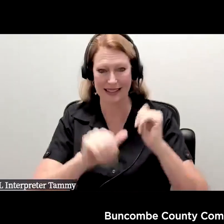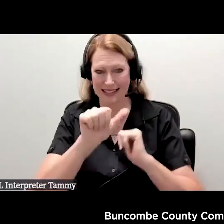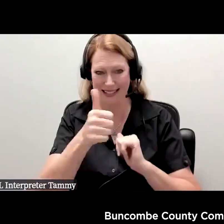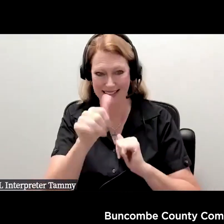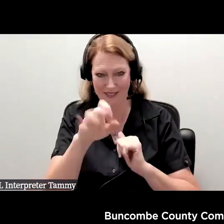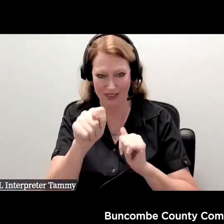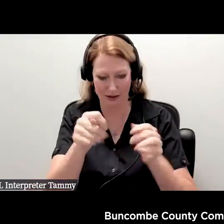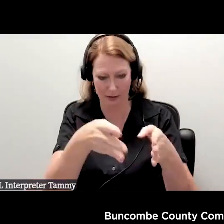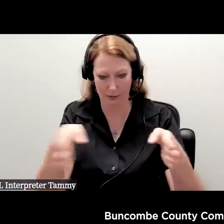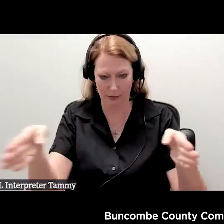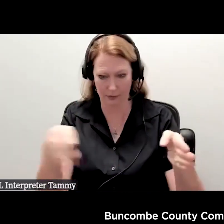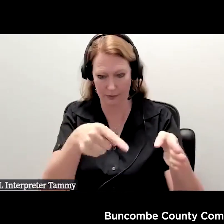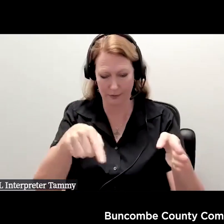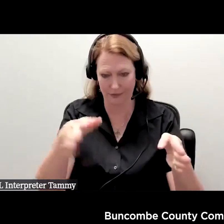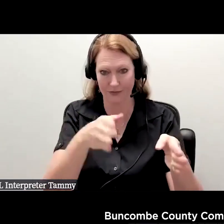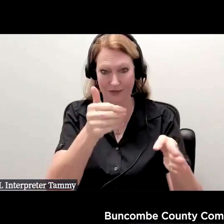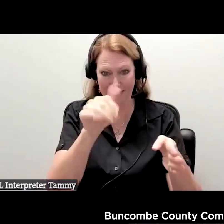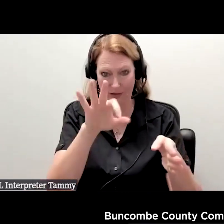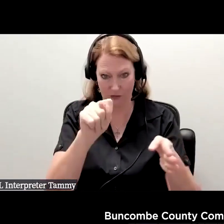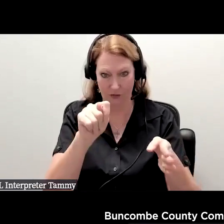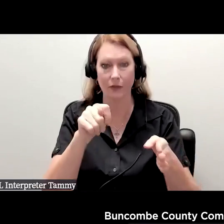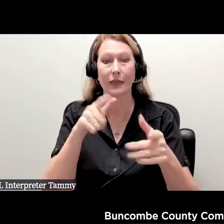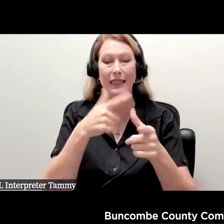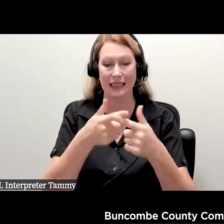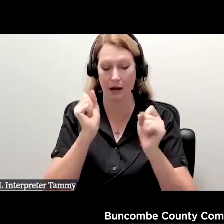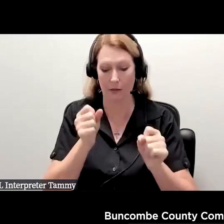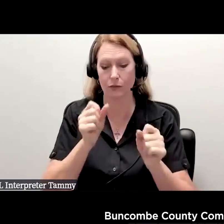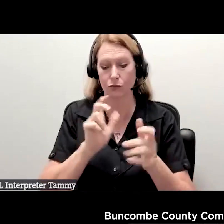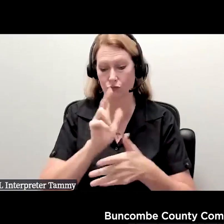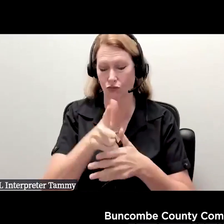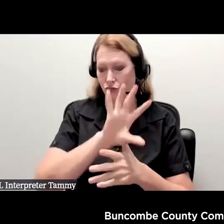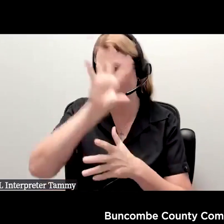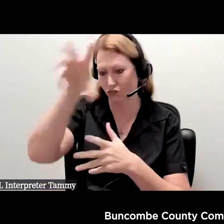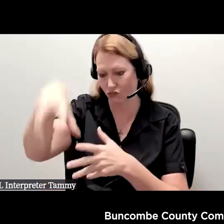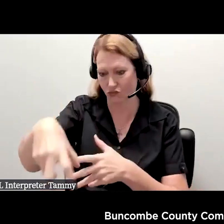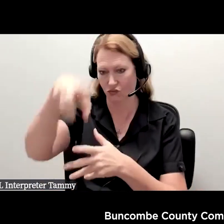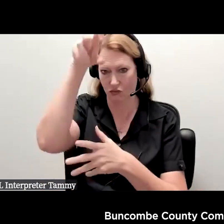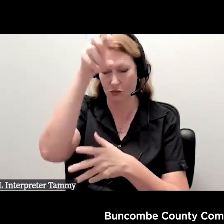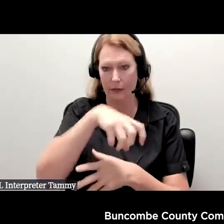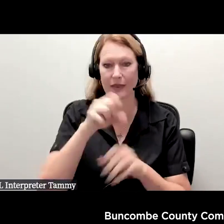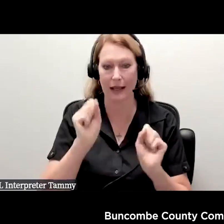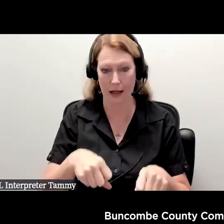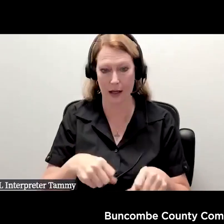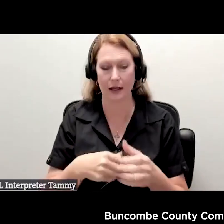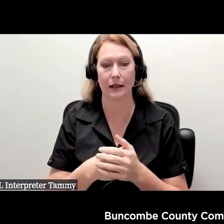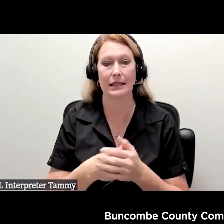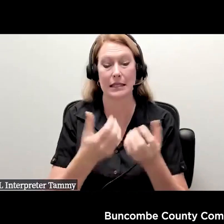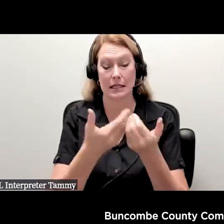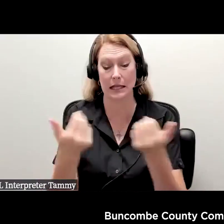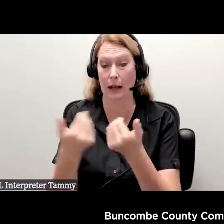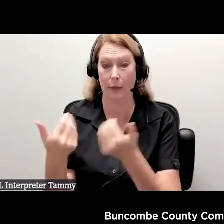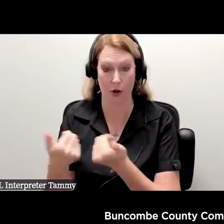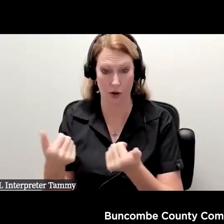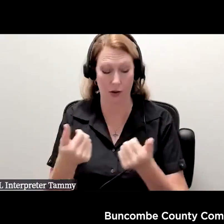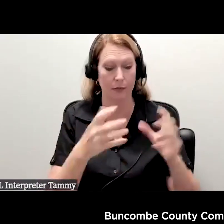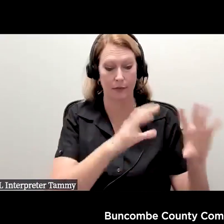that trucks are able to pick them up with their grapple hooks. I think that's what they're called. We ask that you separate debris into